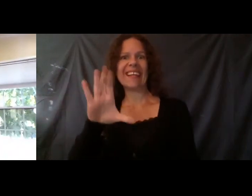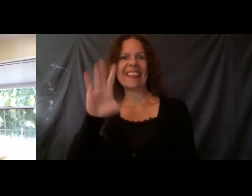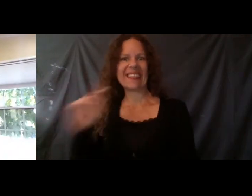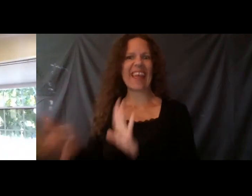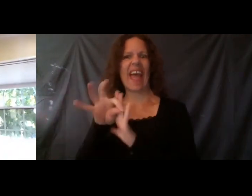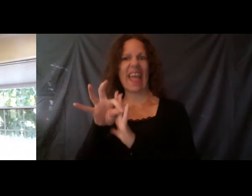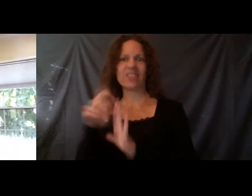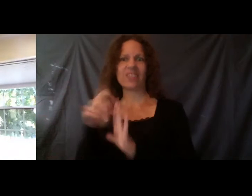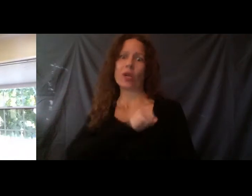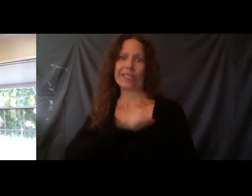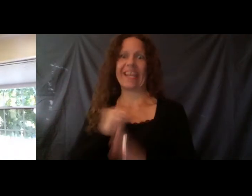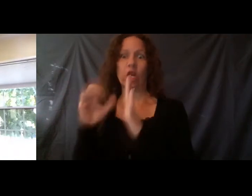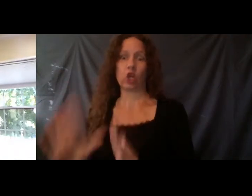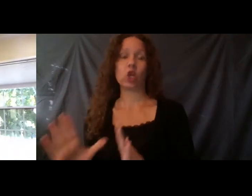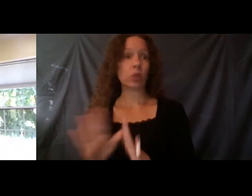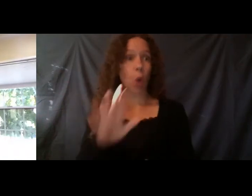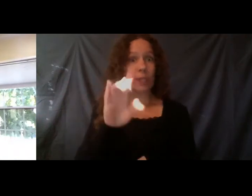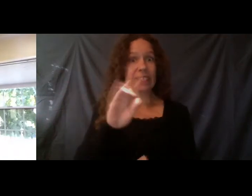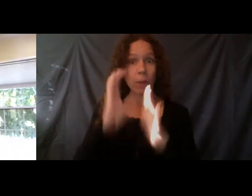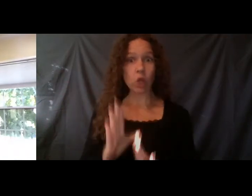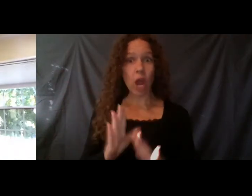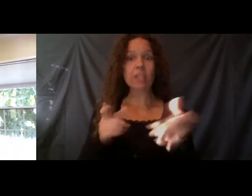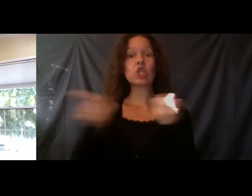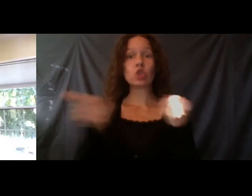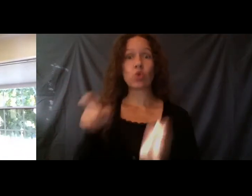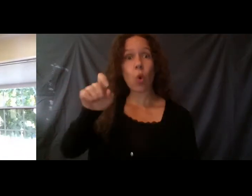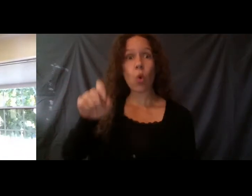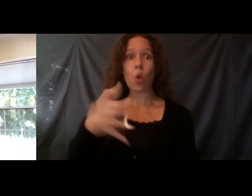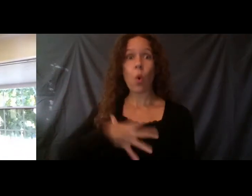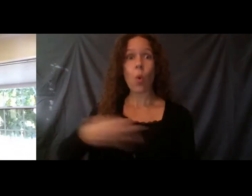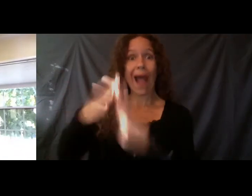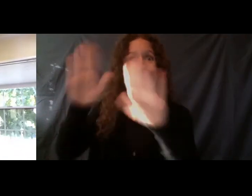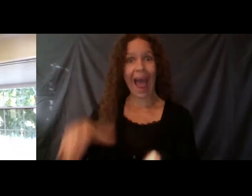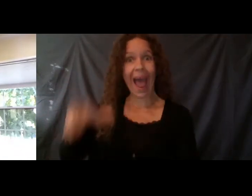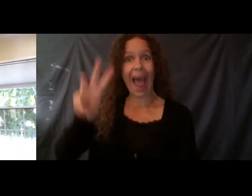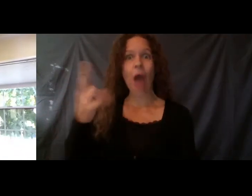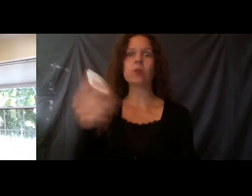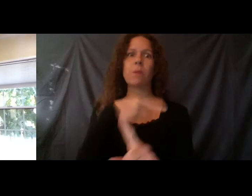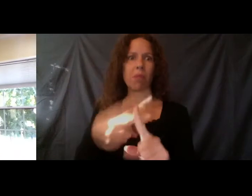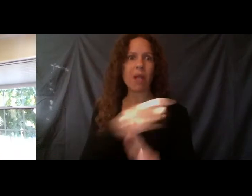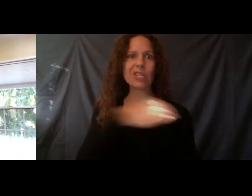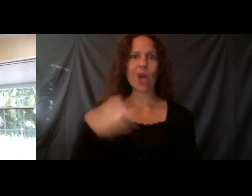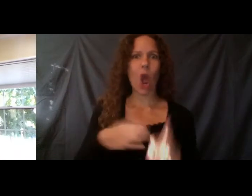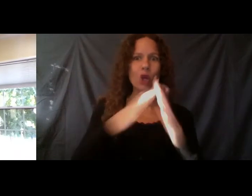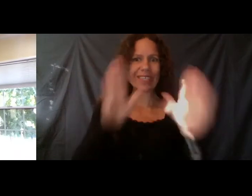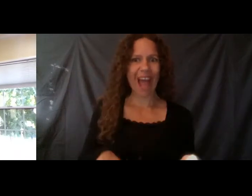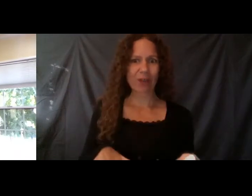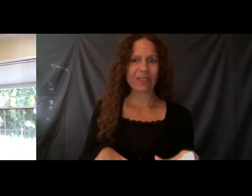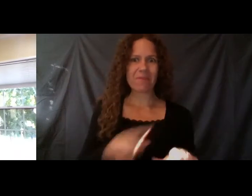of the White House and the Congressional House, but not of the Senate. So we've got to win in